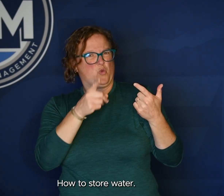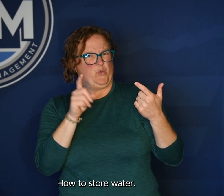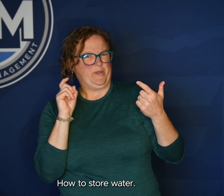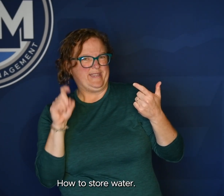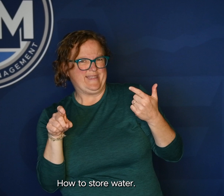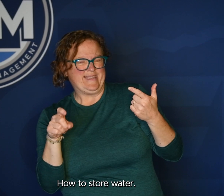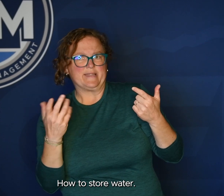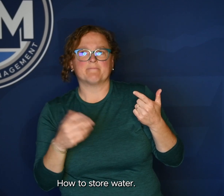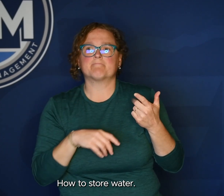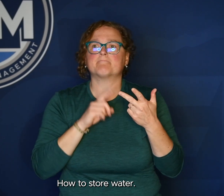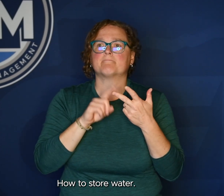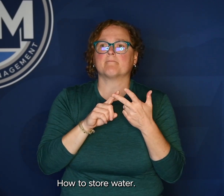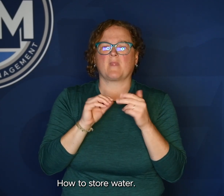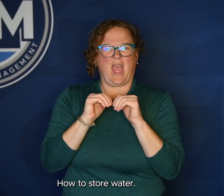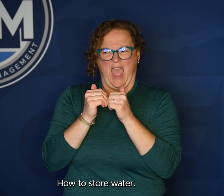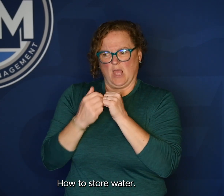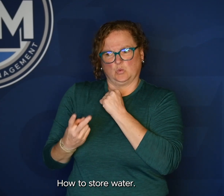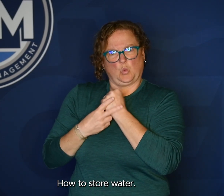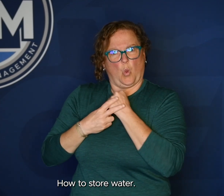How to store water.